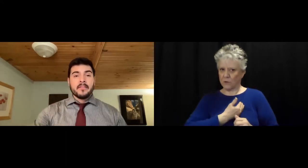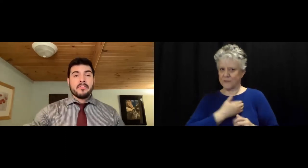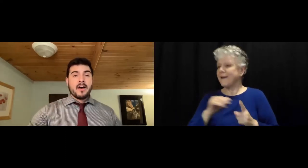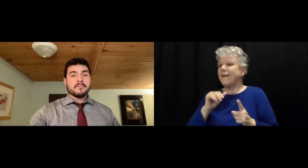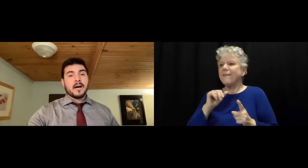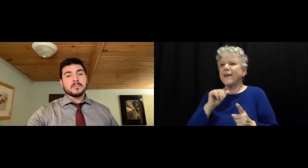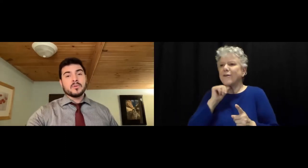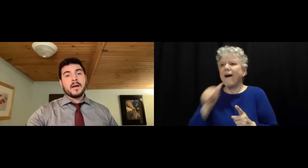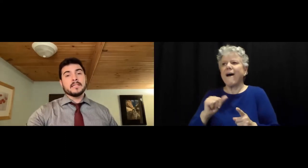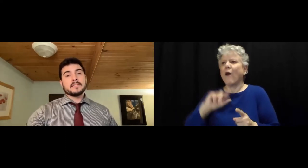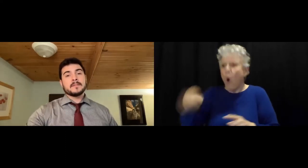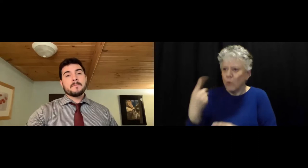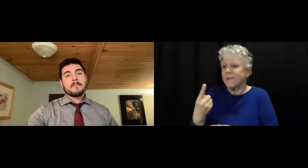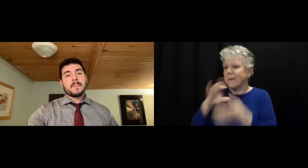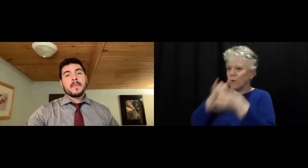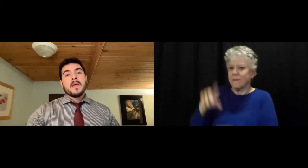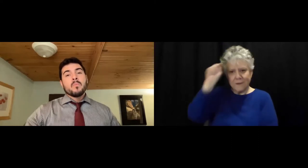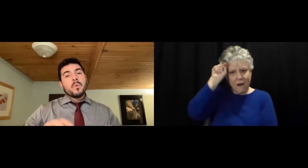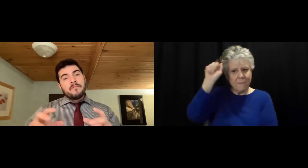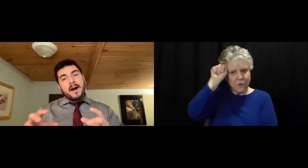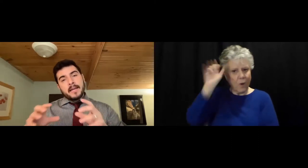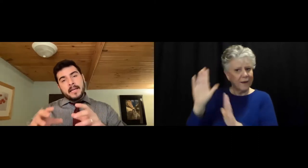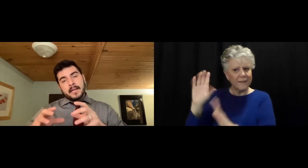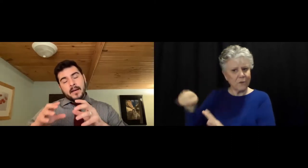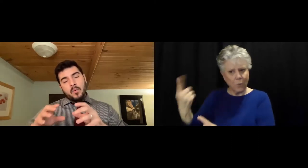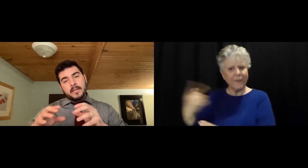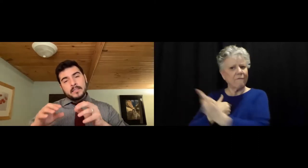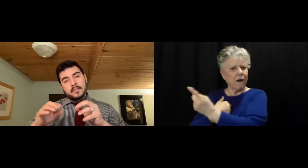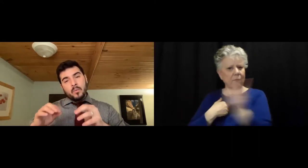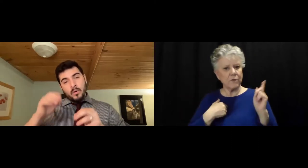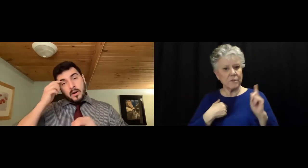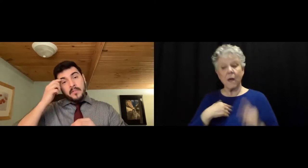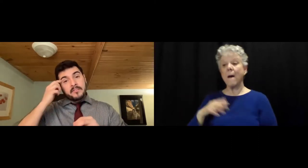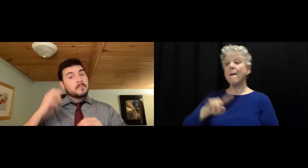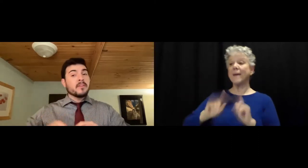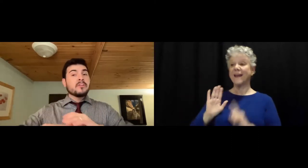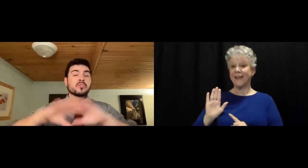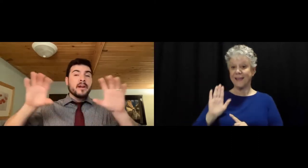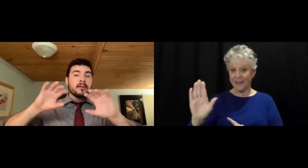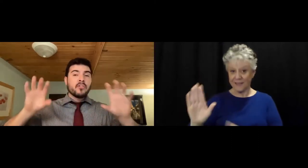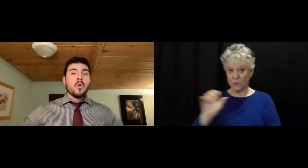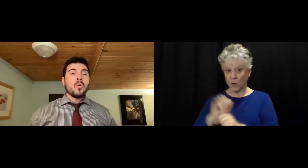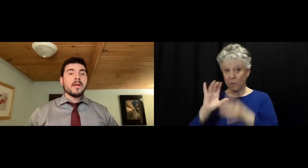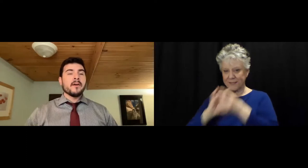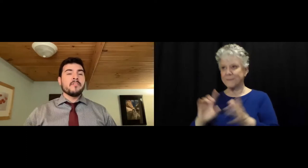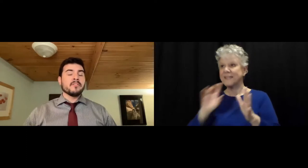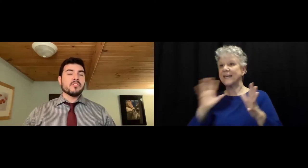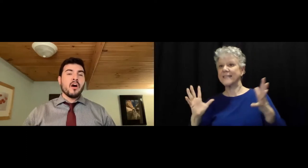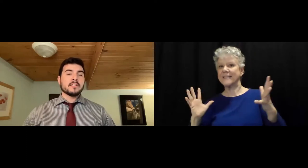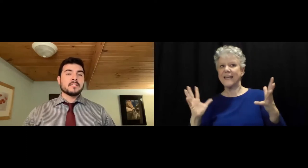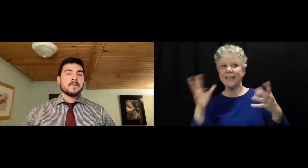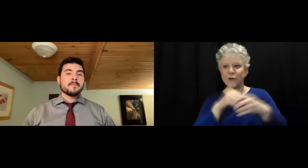alien to the thought of Thomas Aquinas. What we find in Aquinas' work on these themes is integrated into the whole of